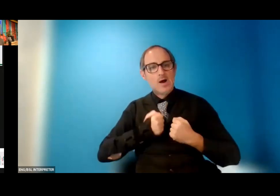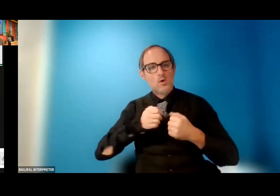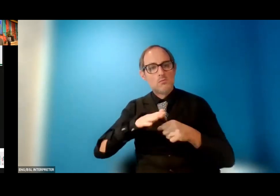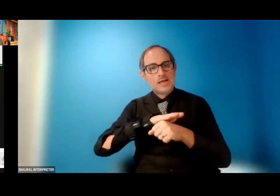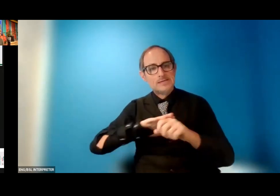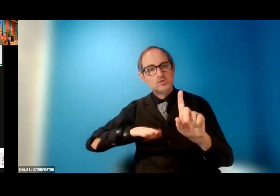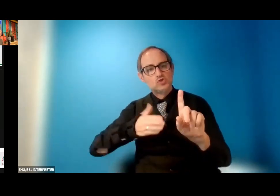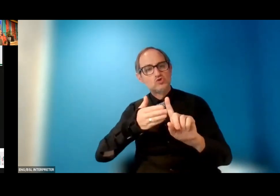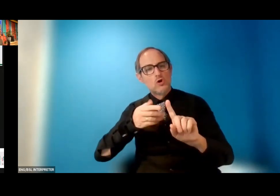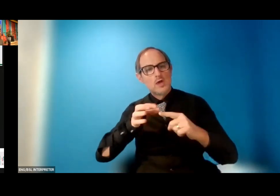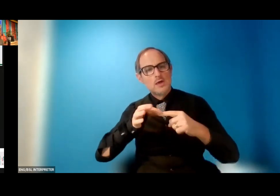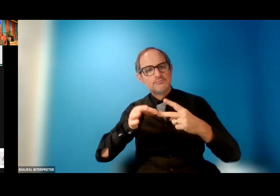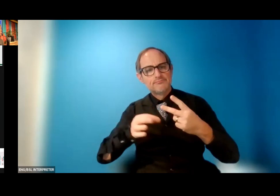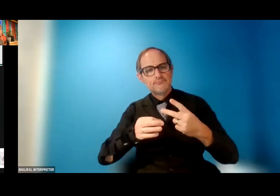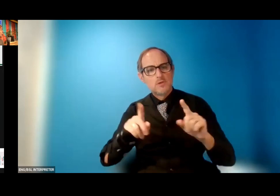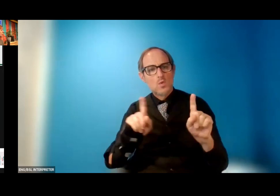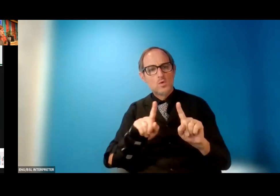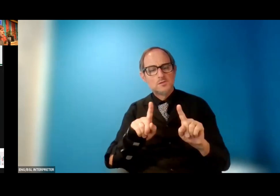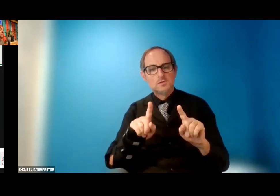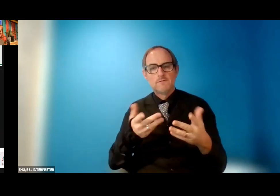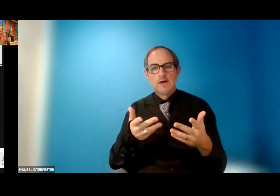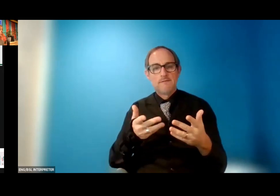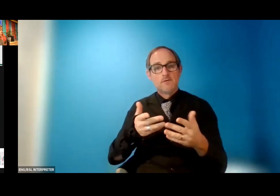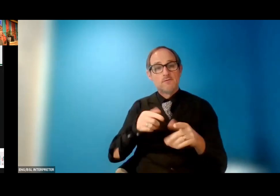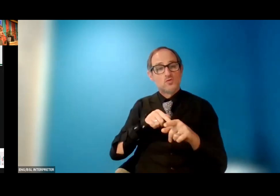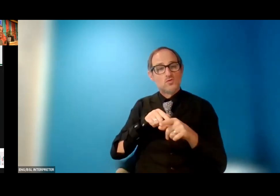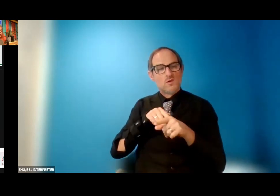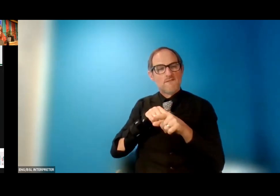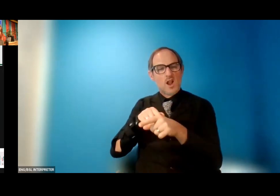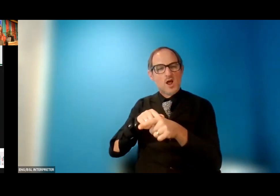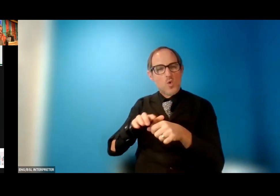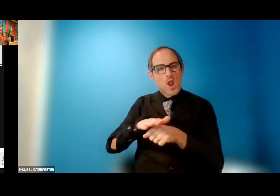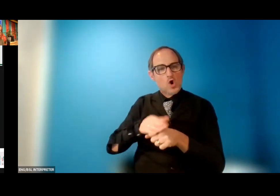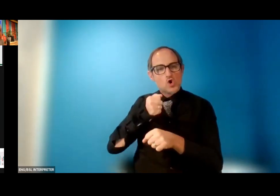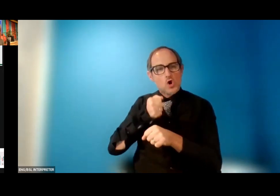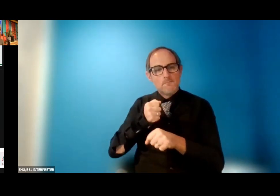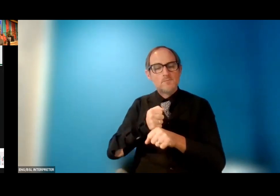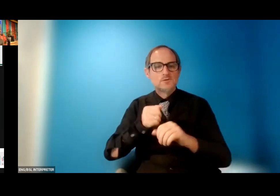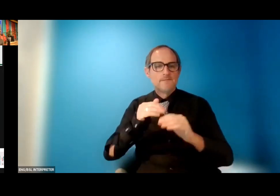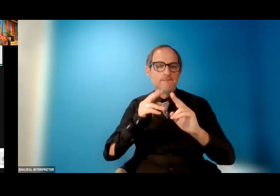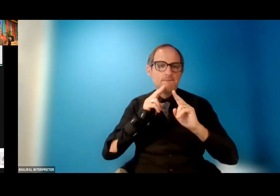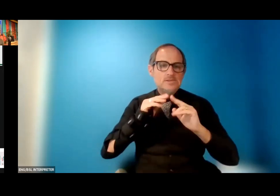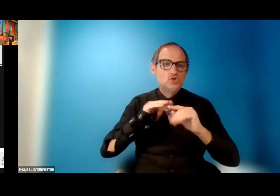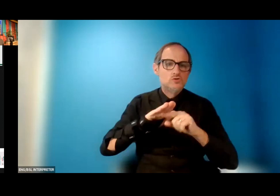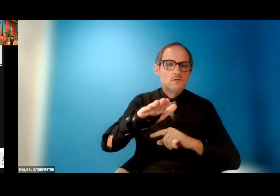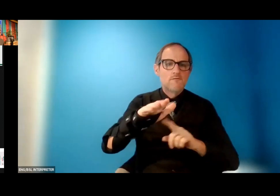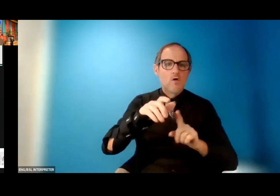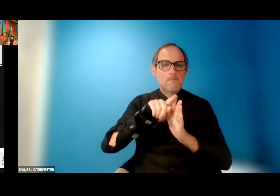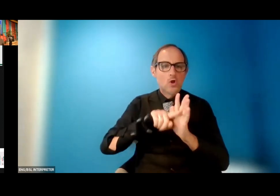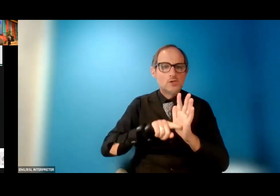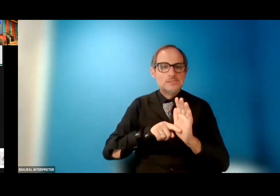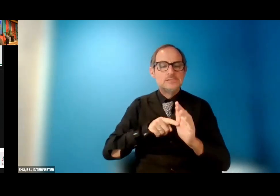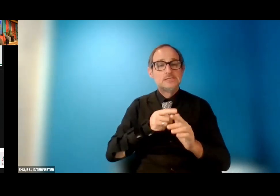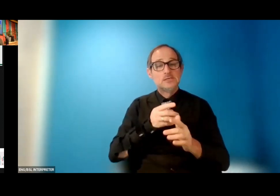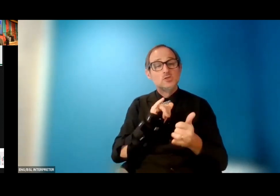And these normally live in various local government-led visions, policies of place. So we set various targets, sometimes very